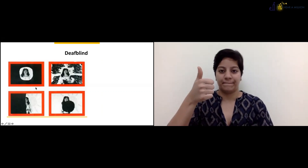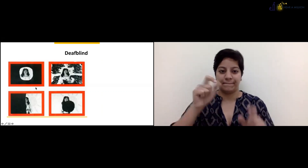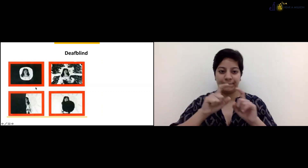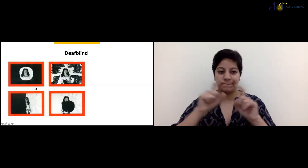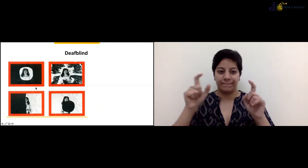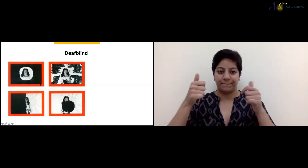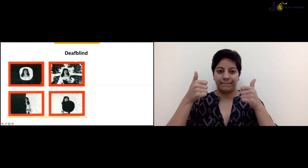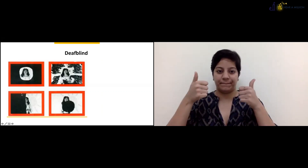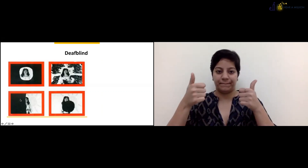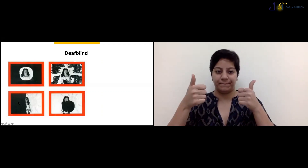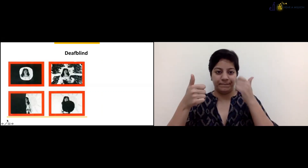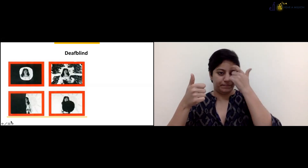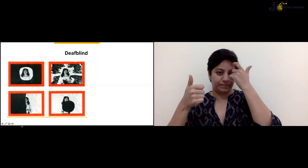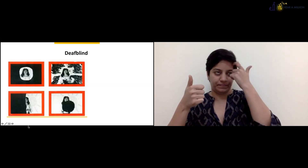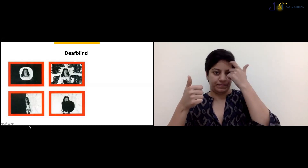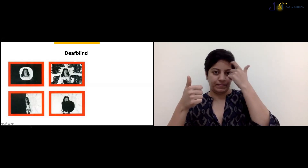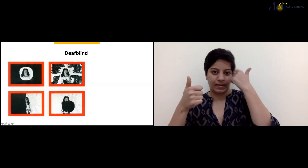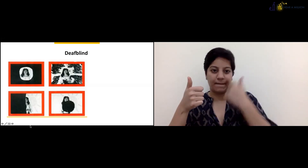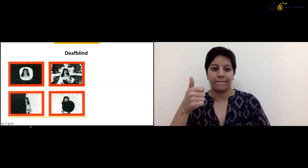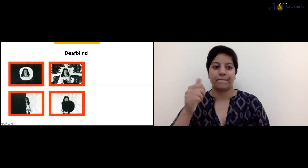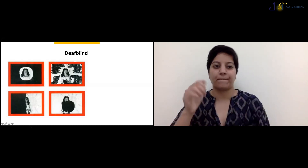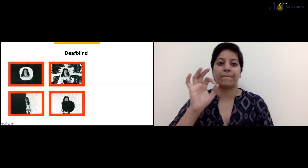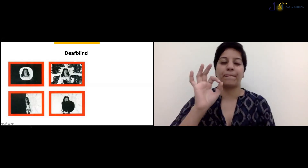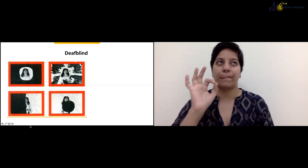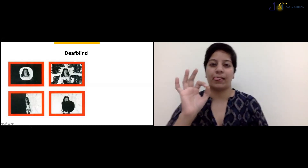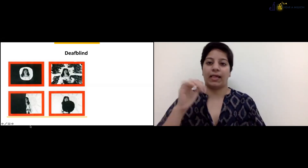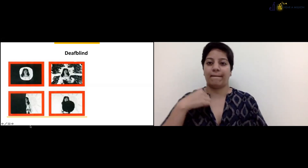Yes, good. Okay, so it's clear now.